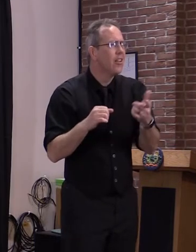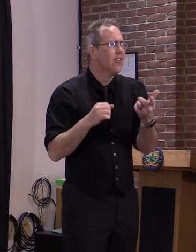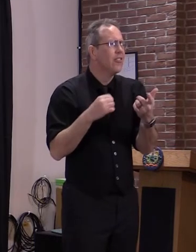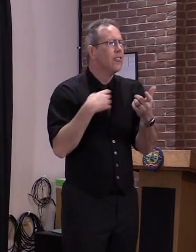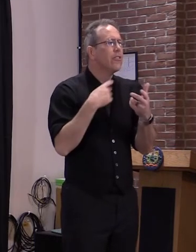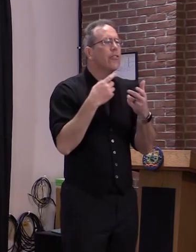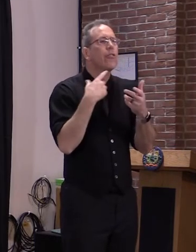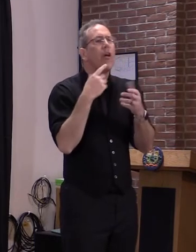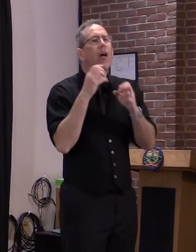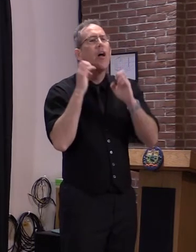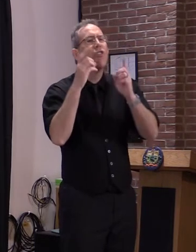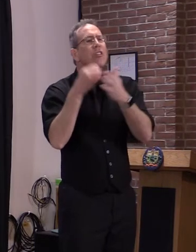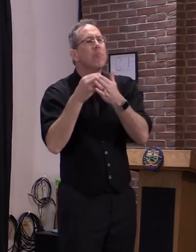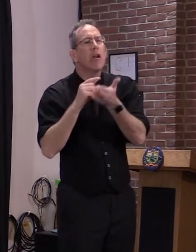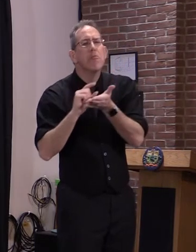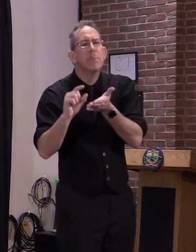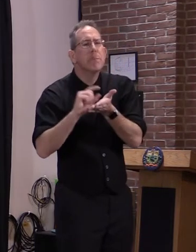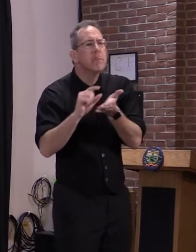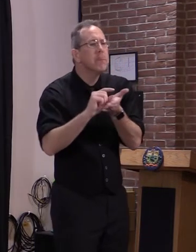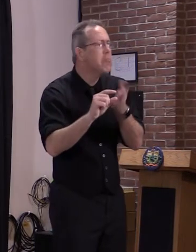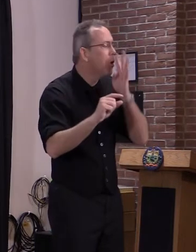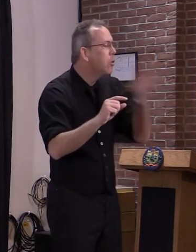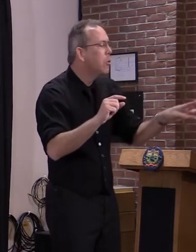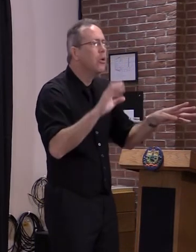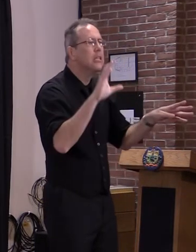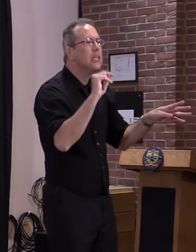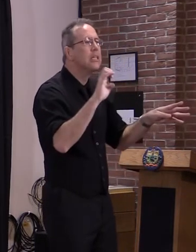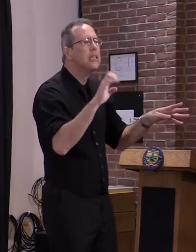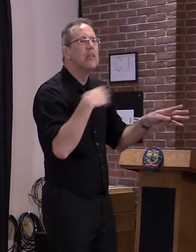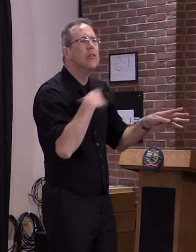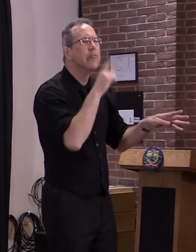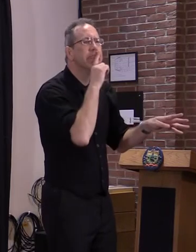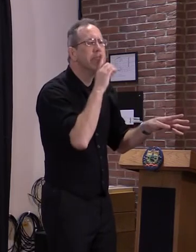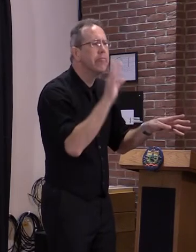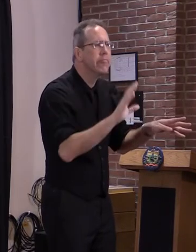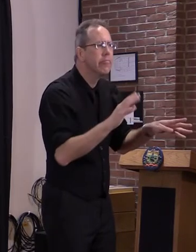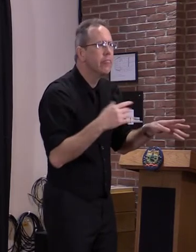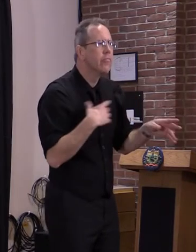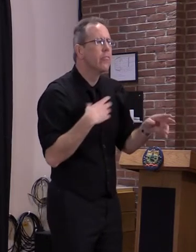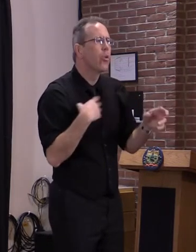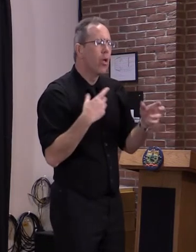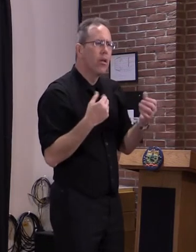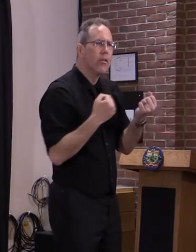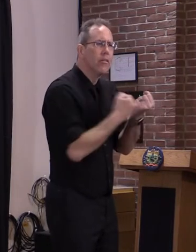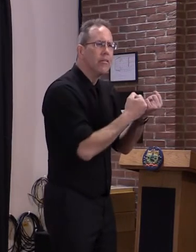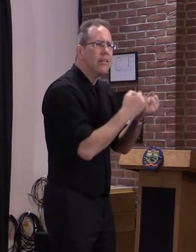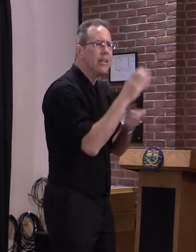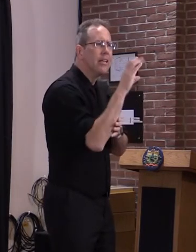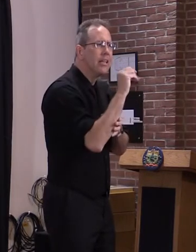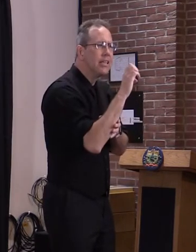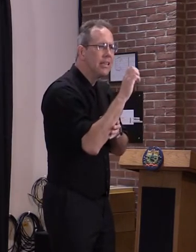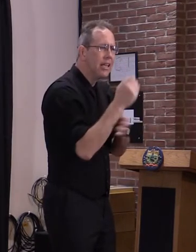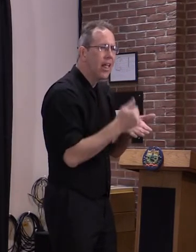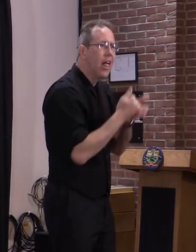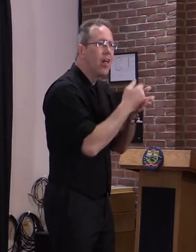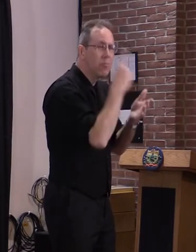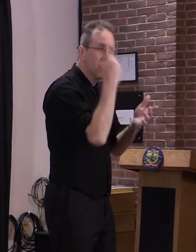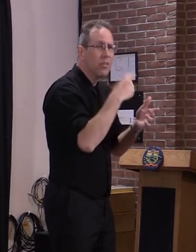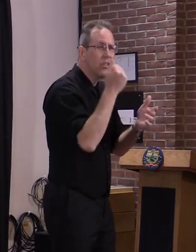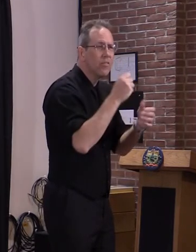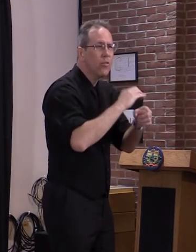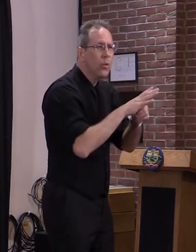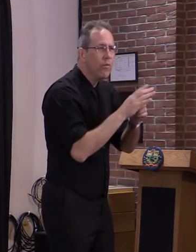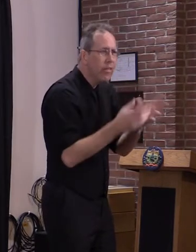to address the COVID-related costs for them, but also, again, to make a strategic investment in the future. And I think CT, from